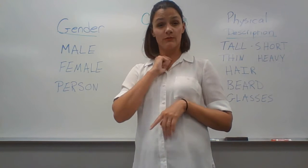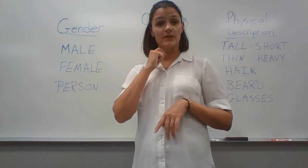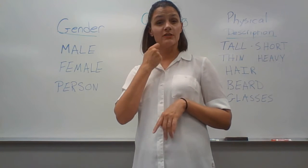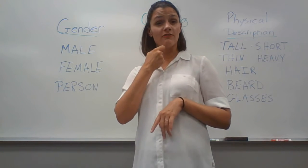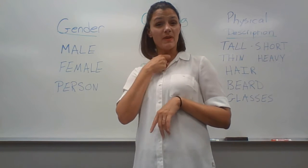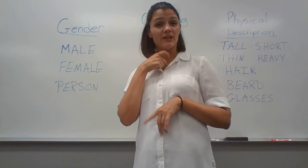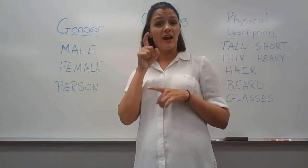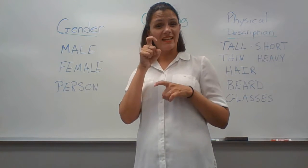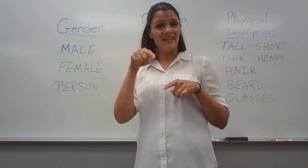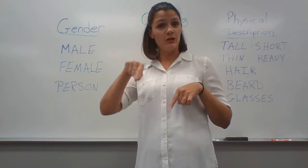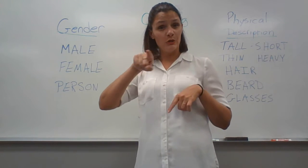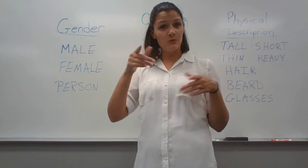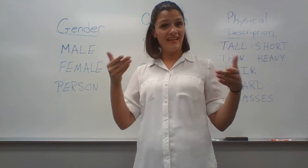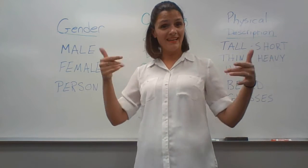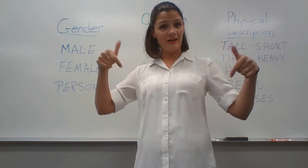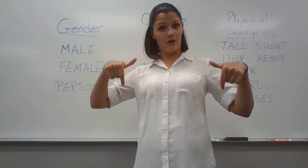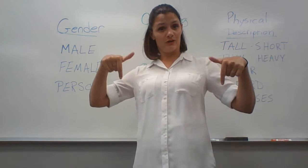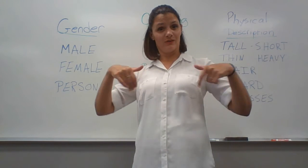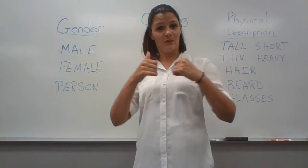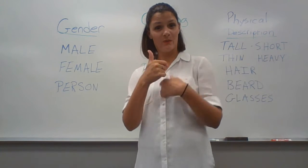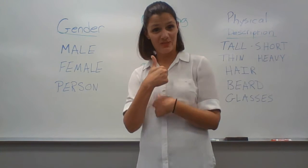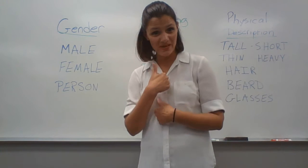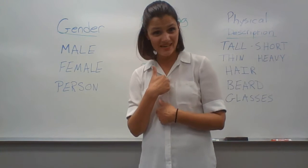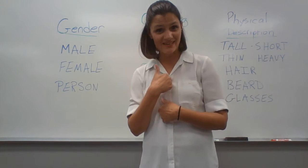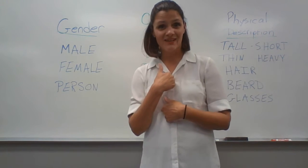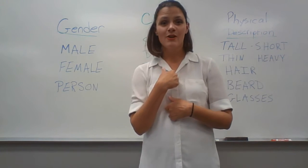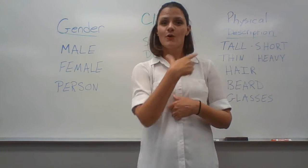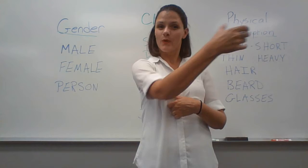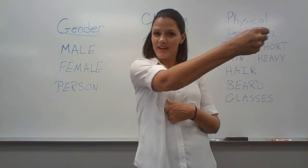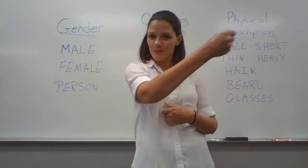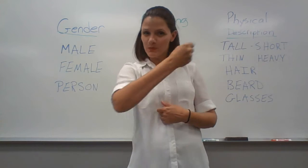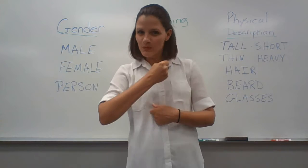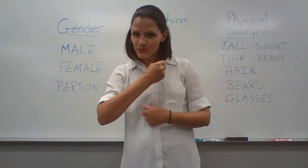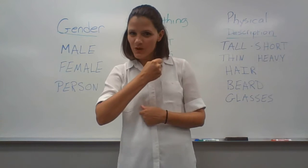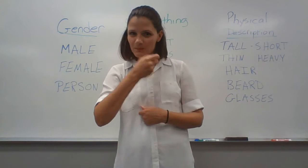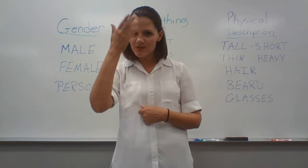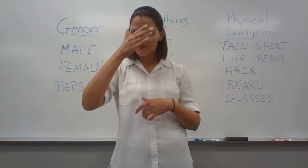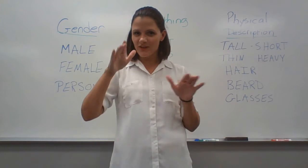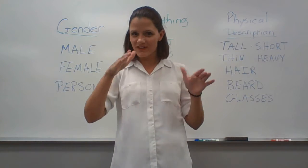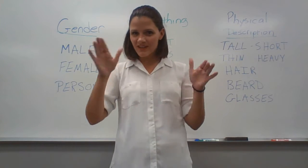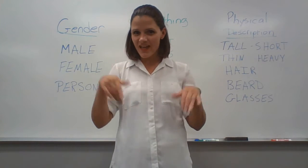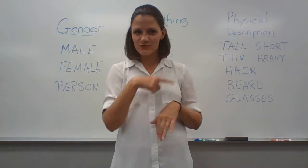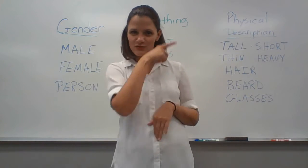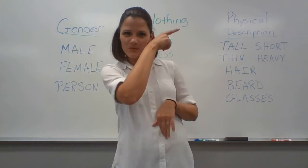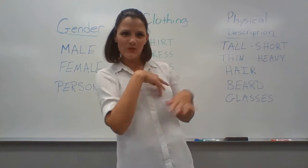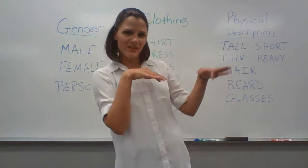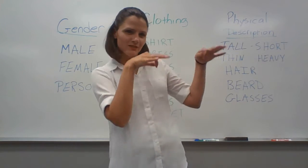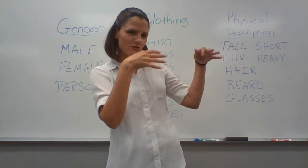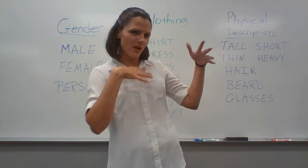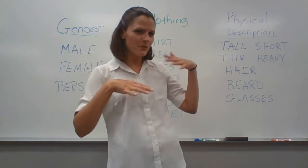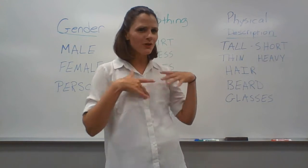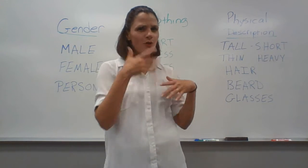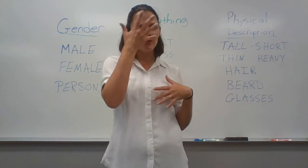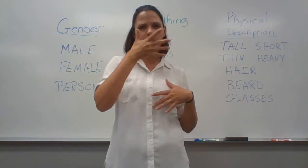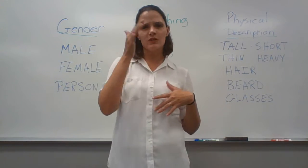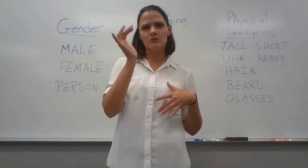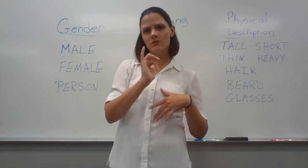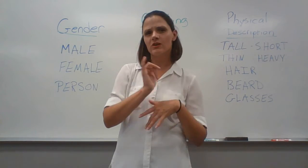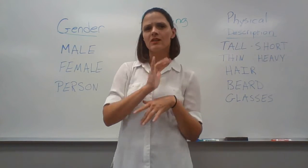voice off manner, I need you here with me, where I can pull you up to the front of the classroom and we can describe your clothing and what you look like